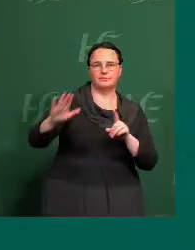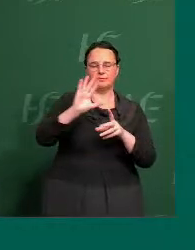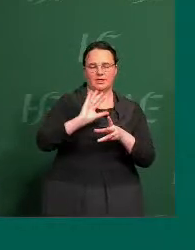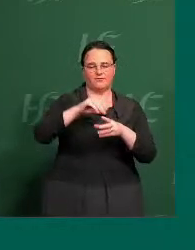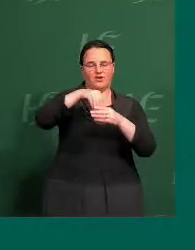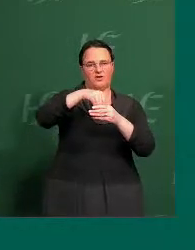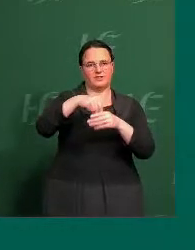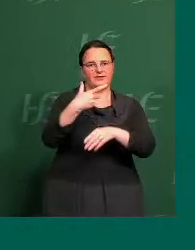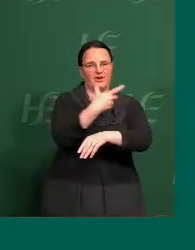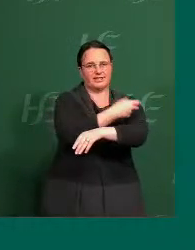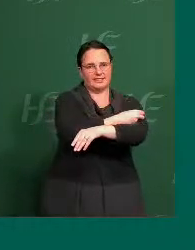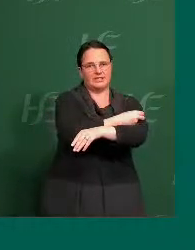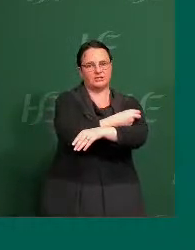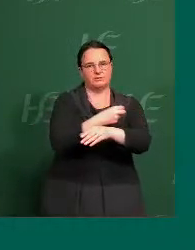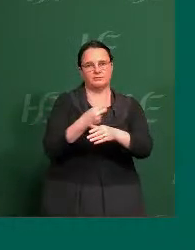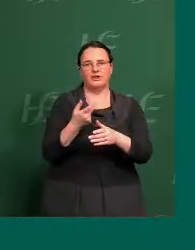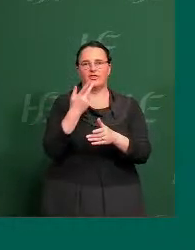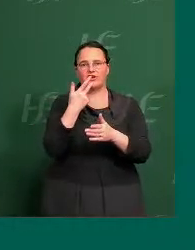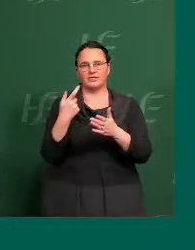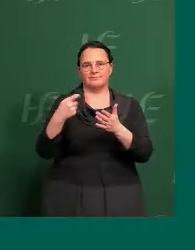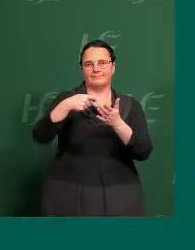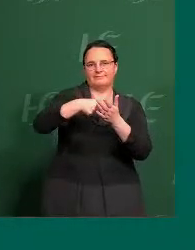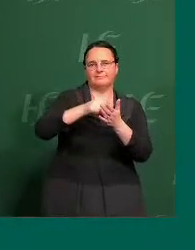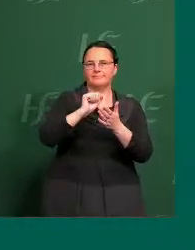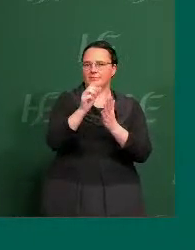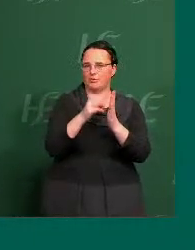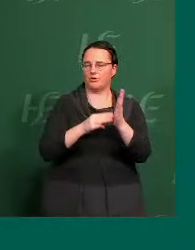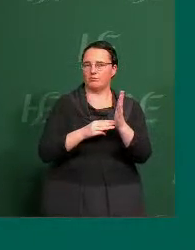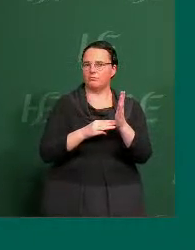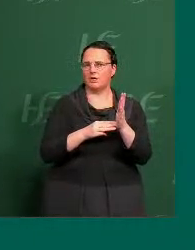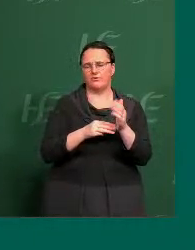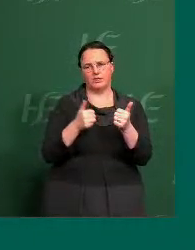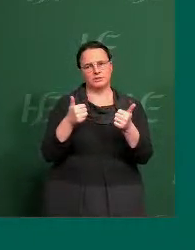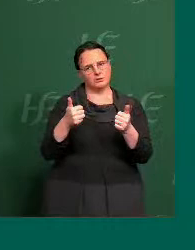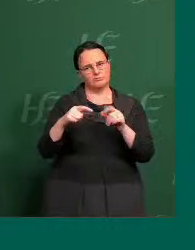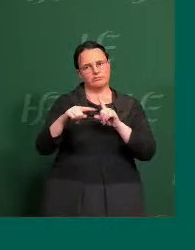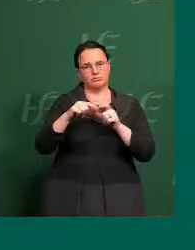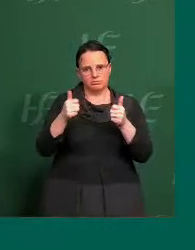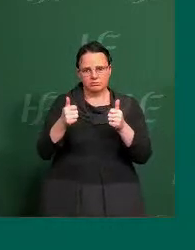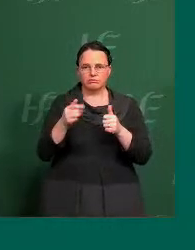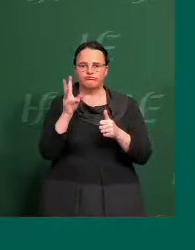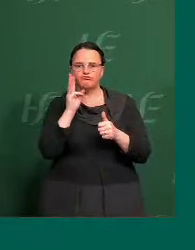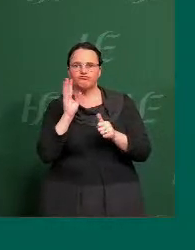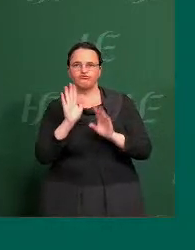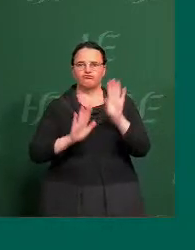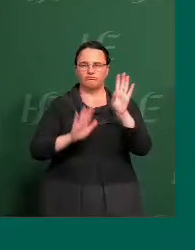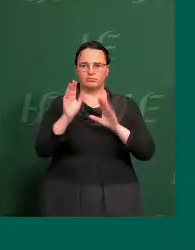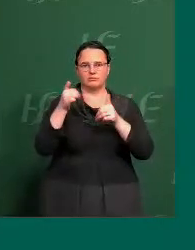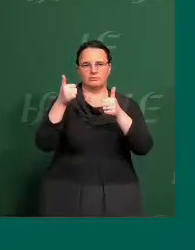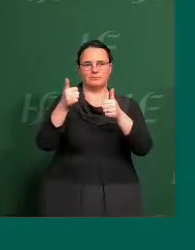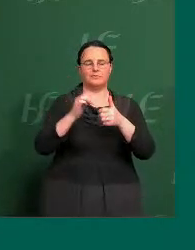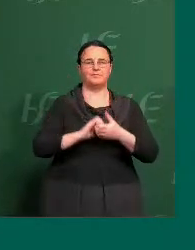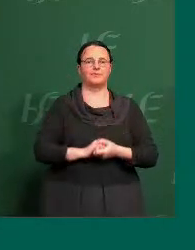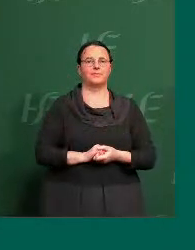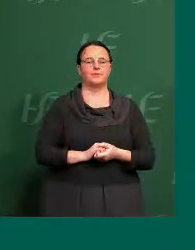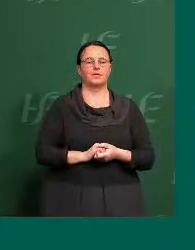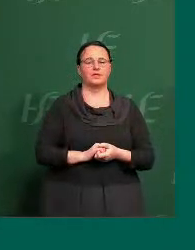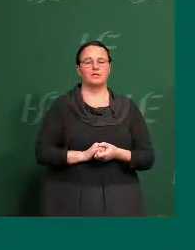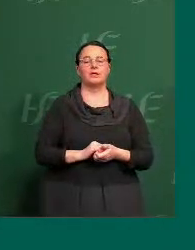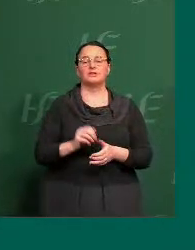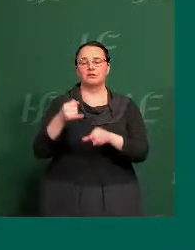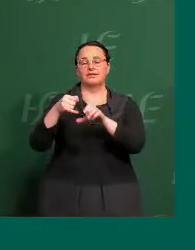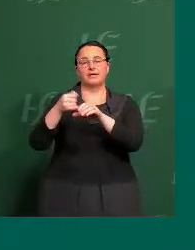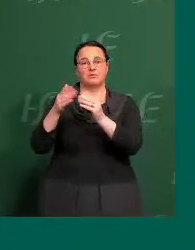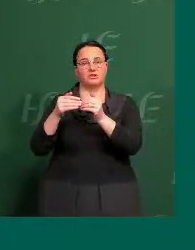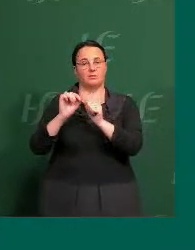in the programme. And we are very encouraged already in terms of that. And equally on the pharmacy side,